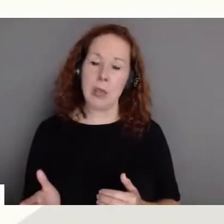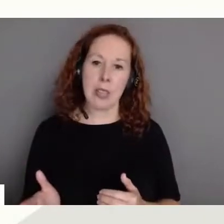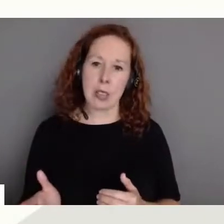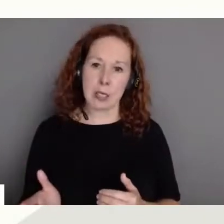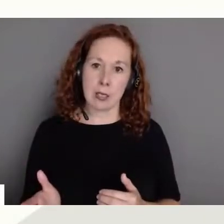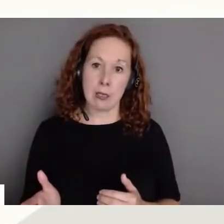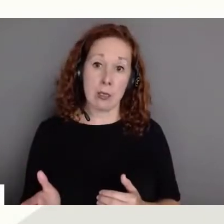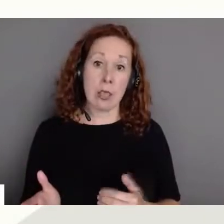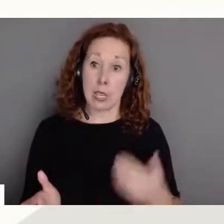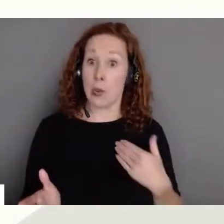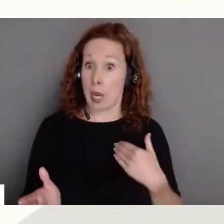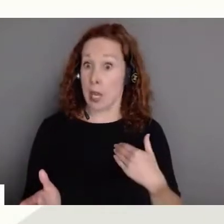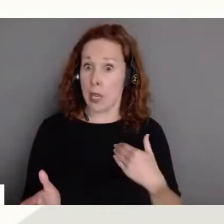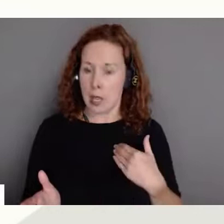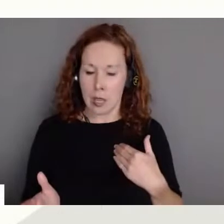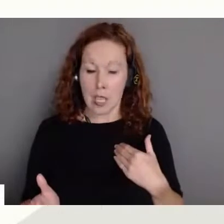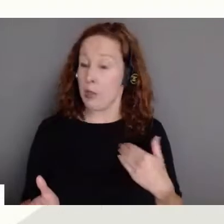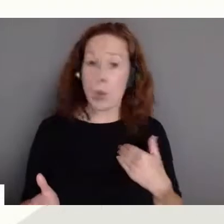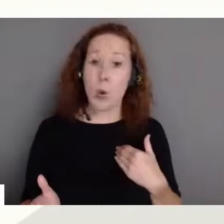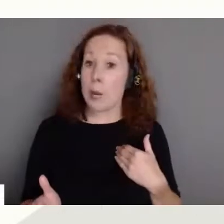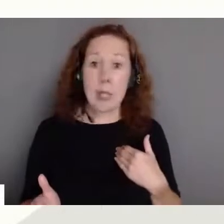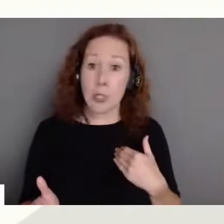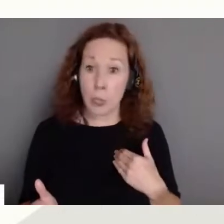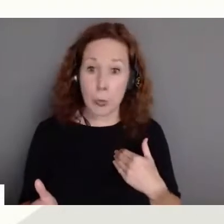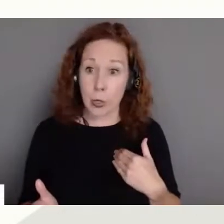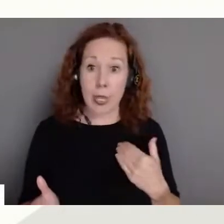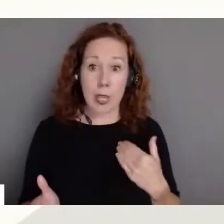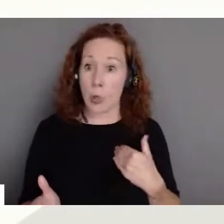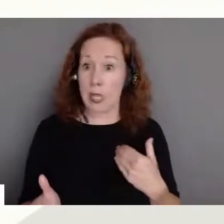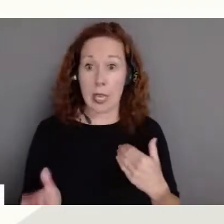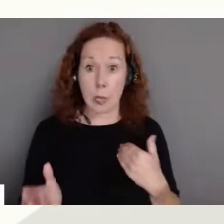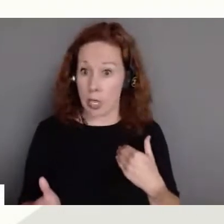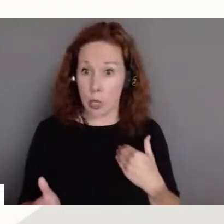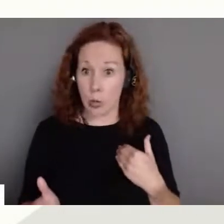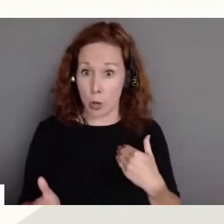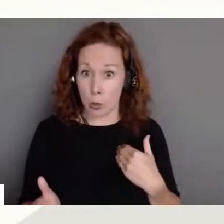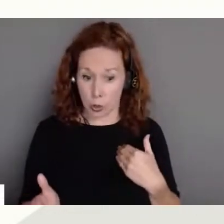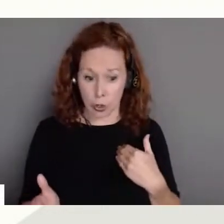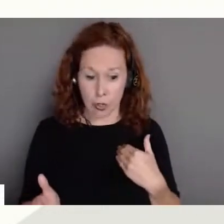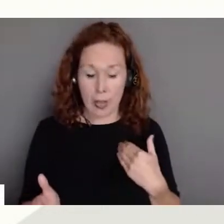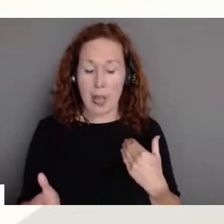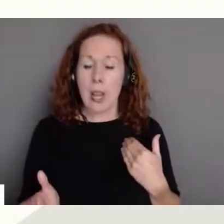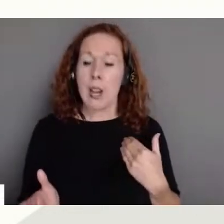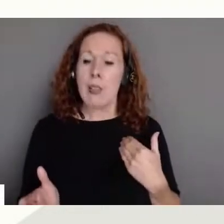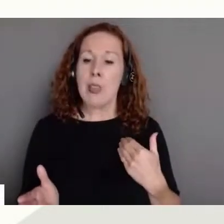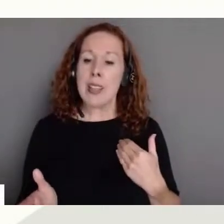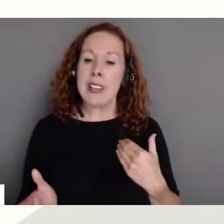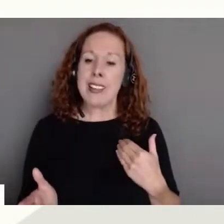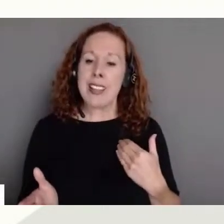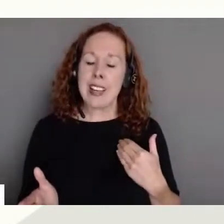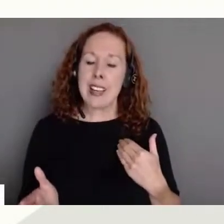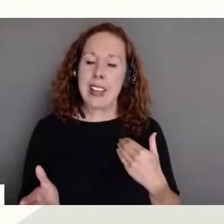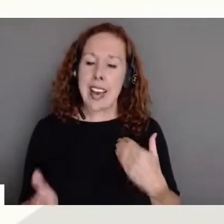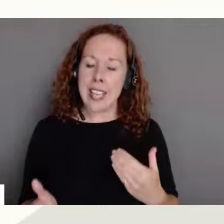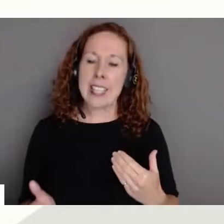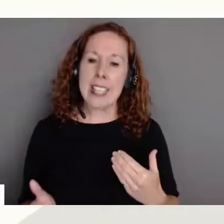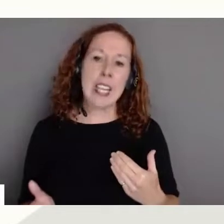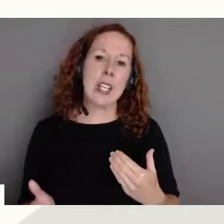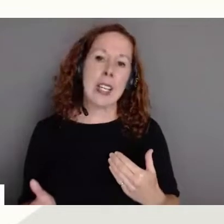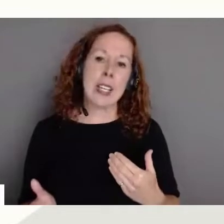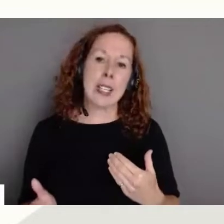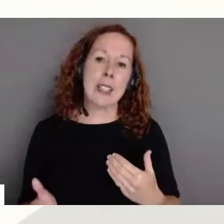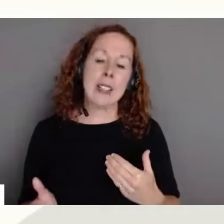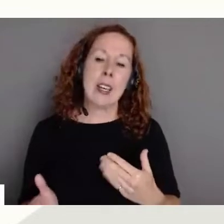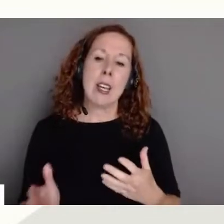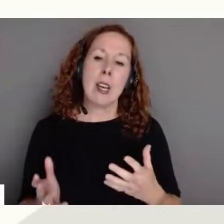to somebody that's hearing, even though Mhm, I'm an interpreter and I know the language and I know the culture, mhm, the added